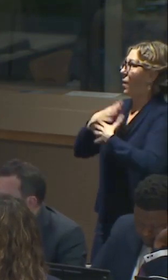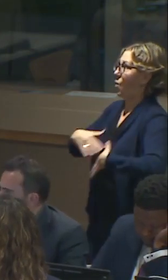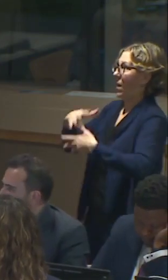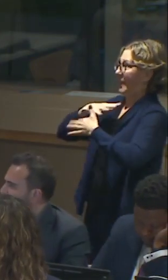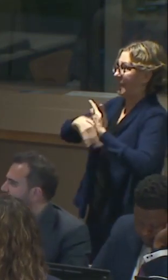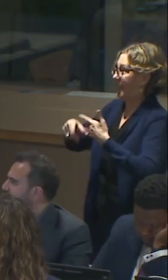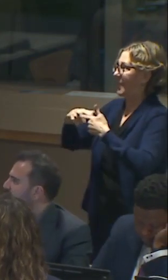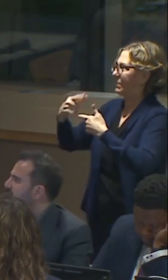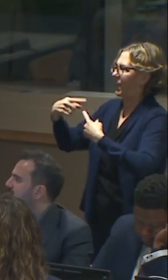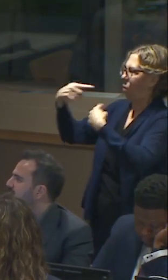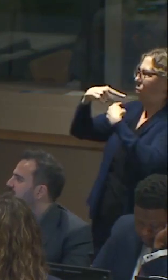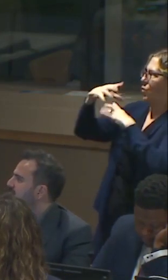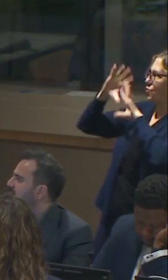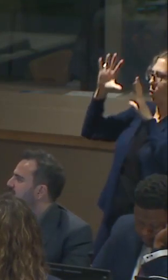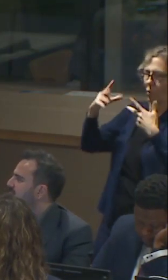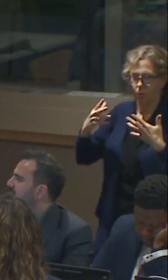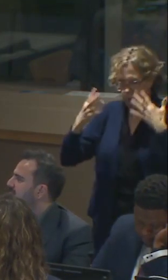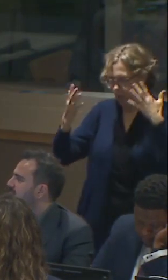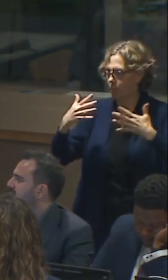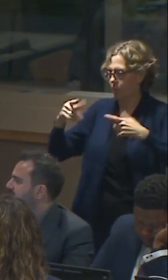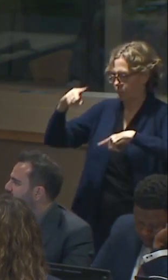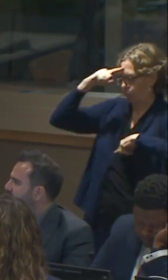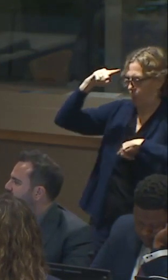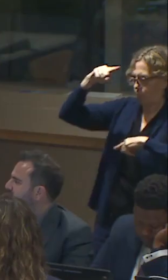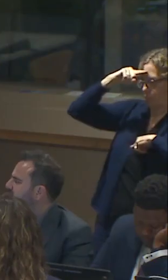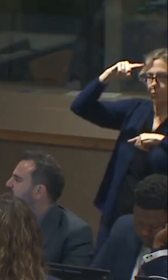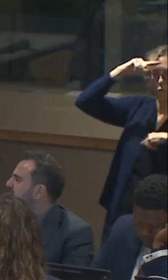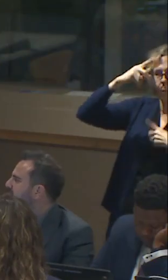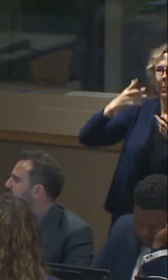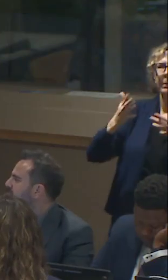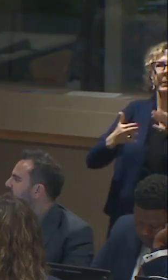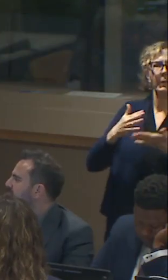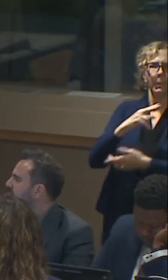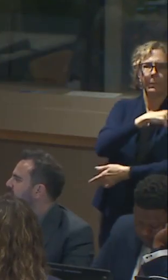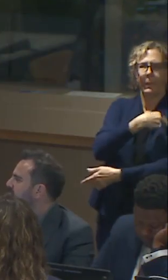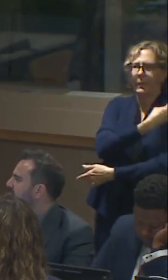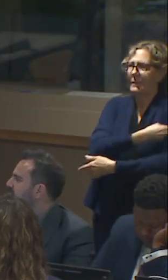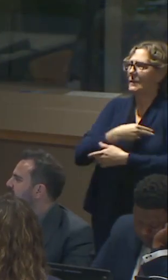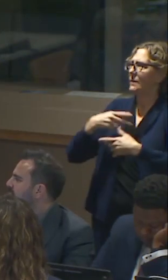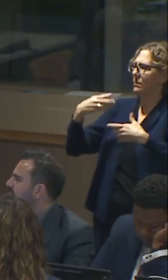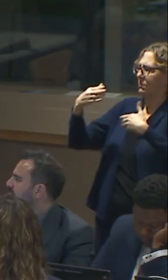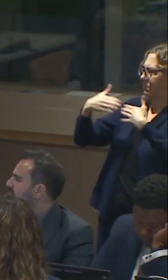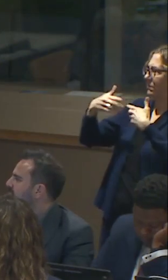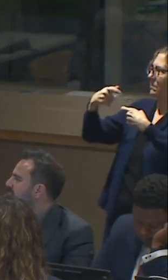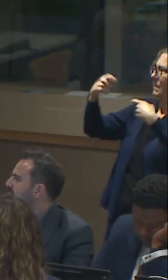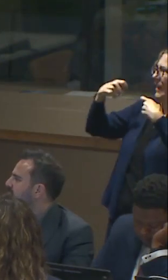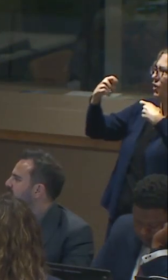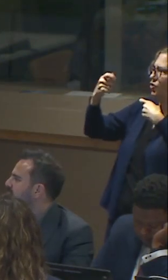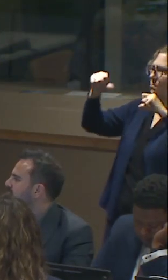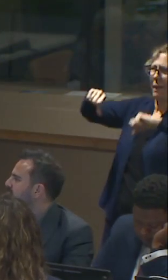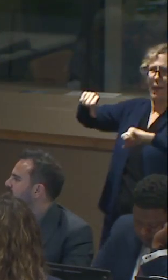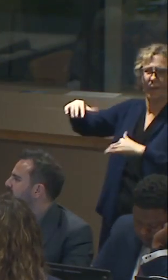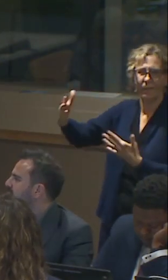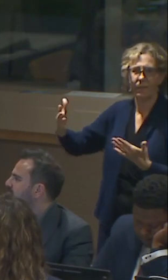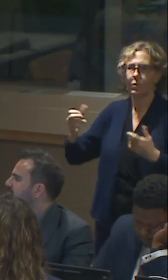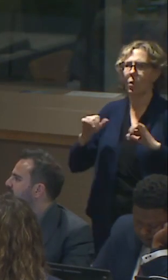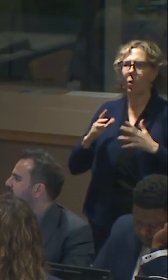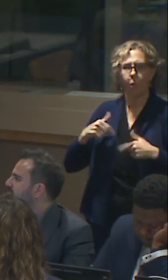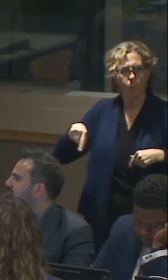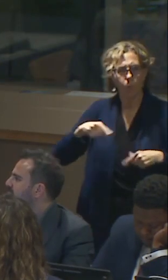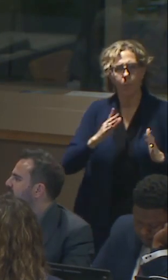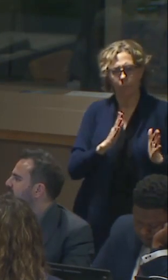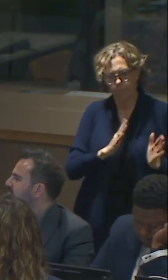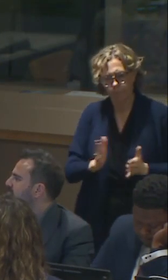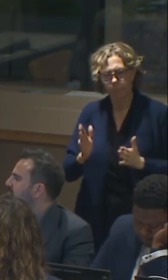of medical mismanagement. And so we really have to do more to prepare for the number of autistic adults who